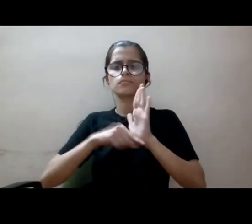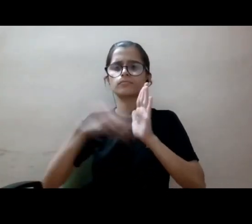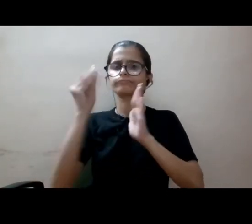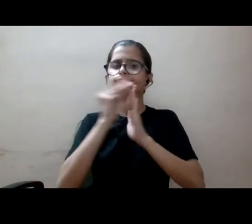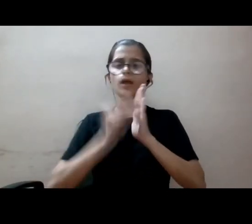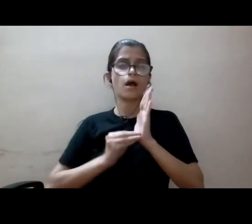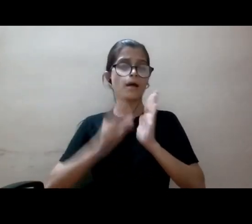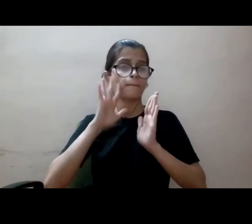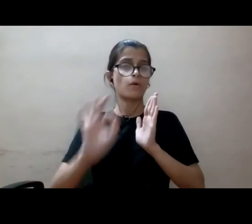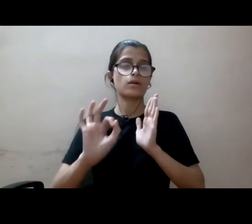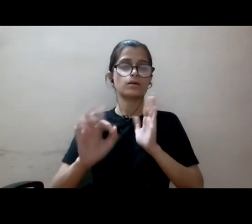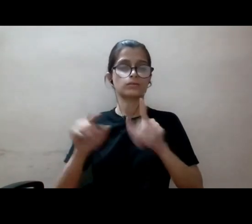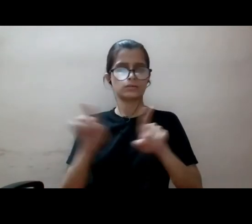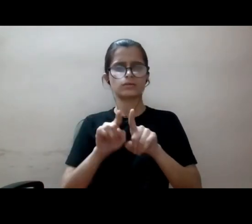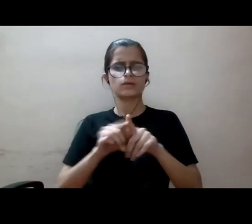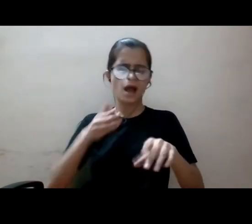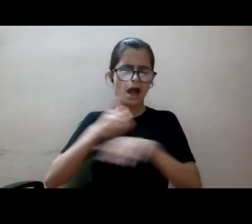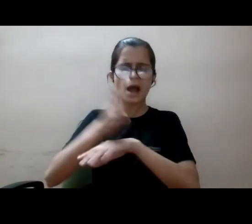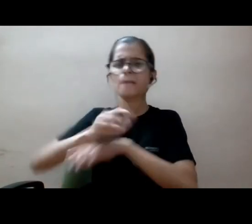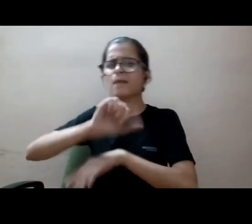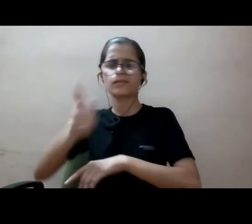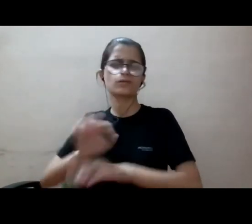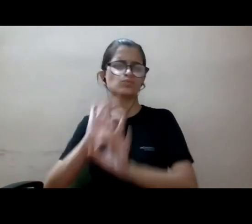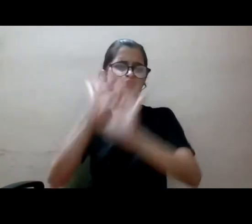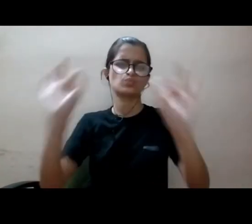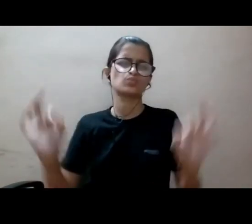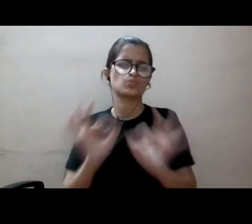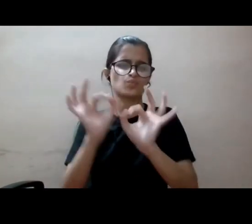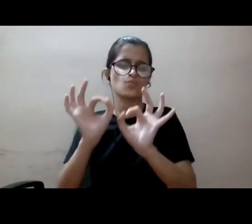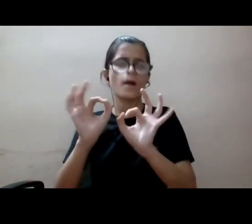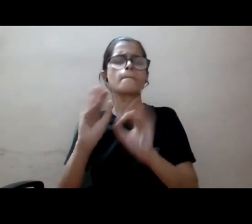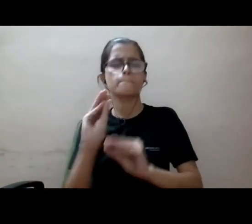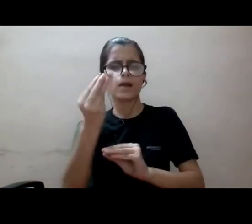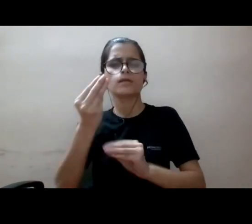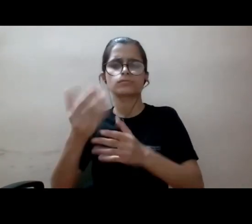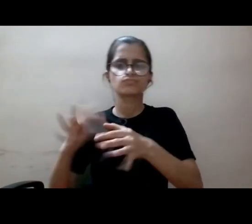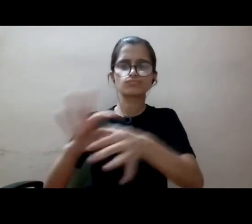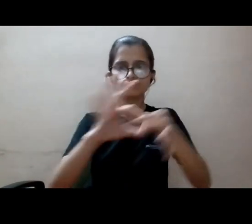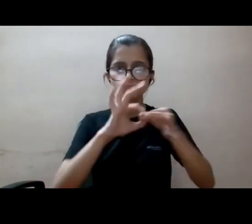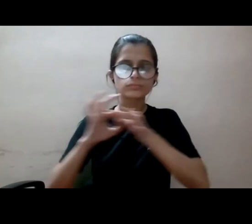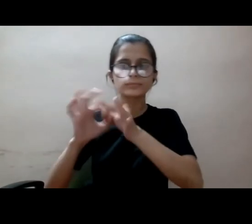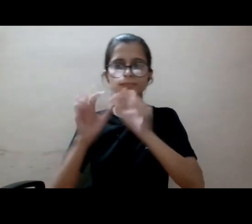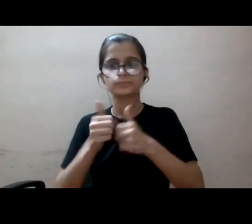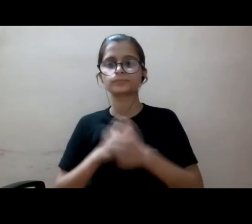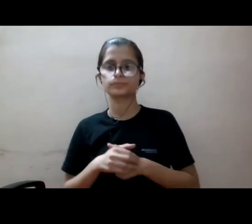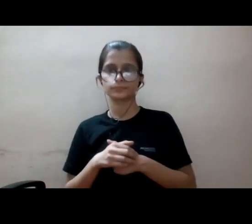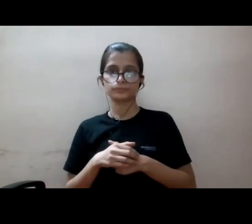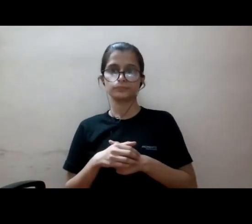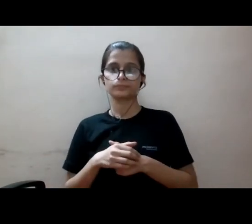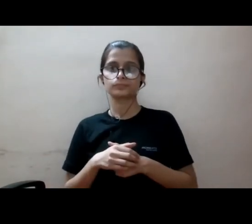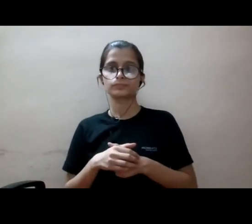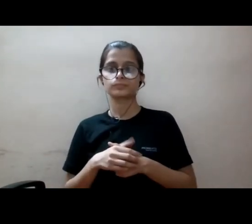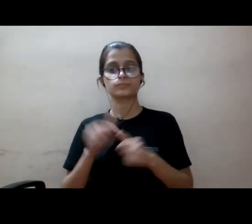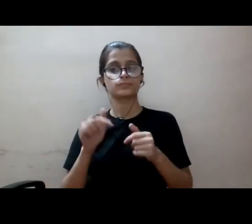best for you, but I also don't want you harming other people, right? I mean. Professor Kuusisto, your talk and your answers and your